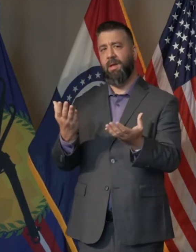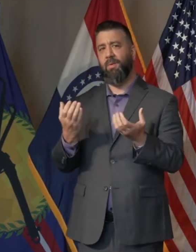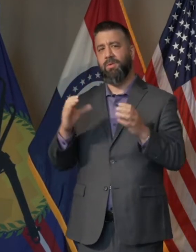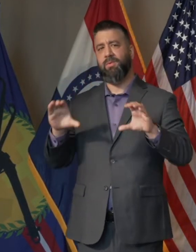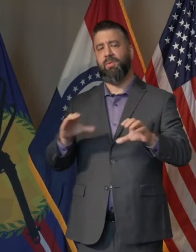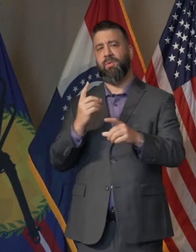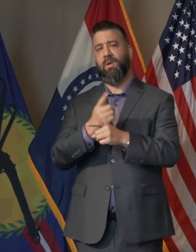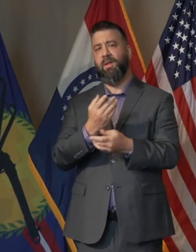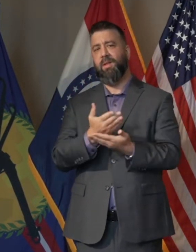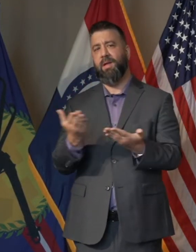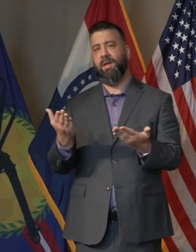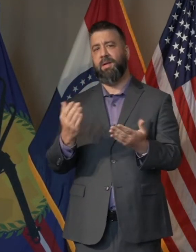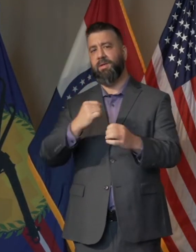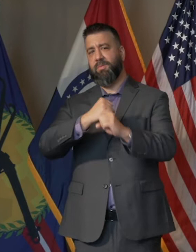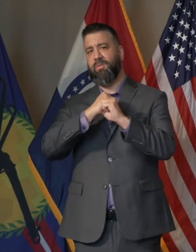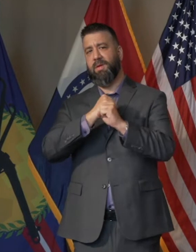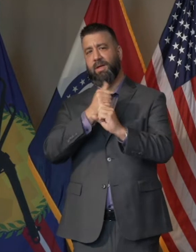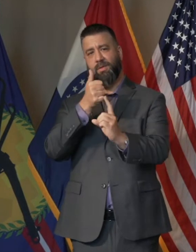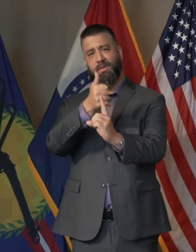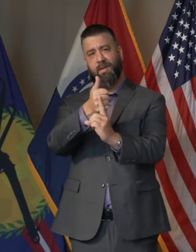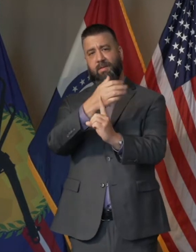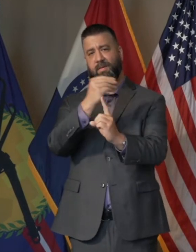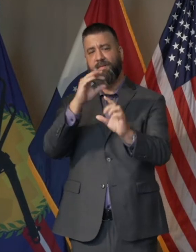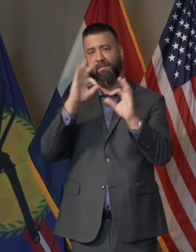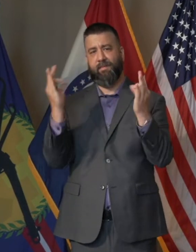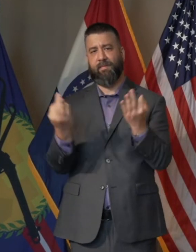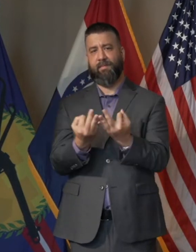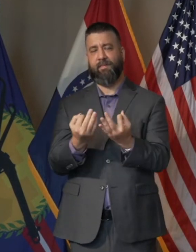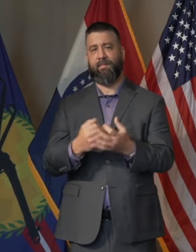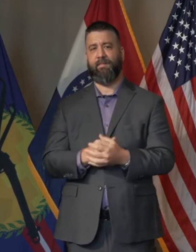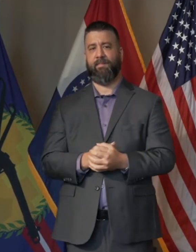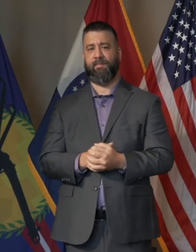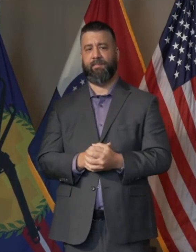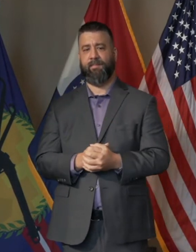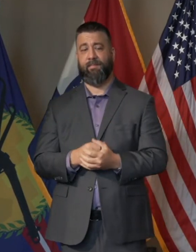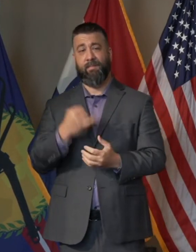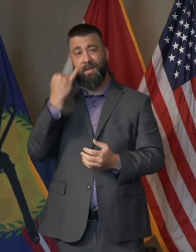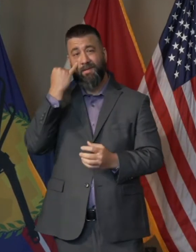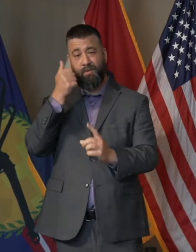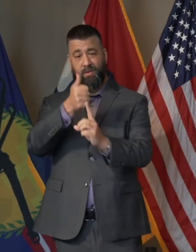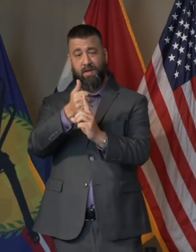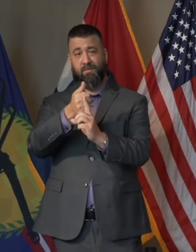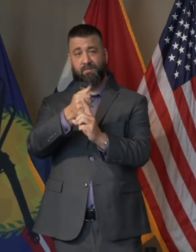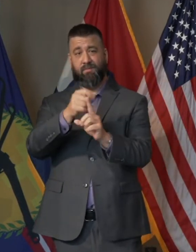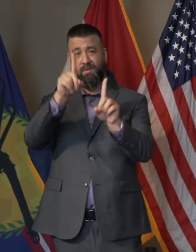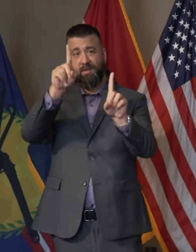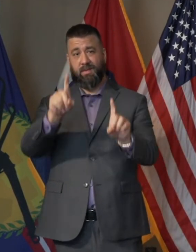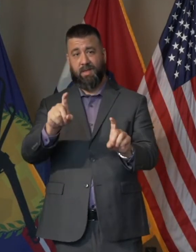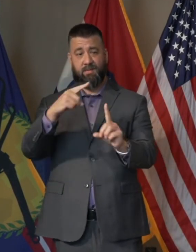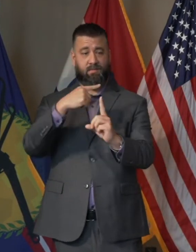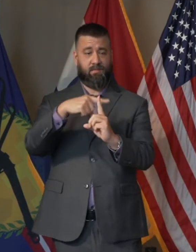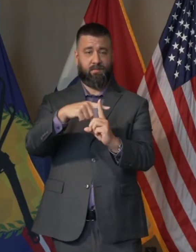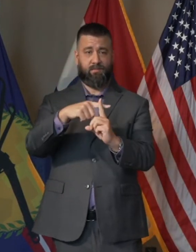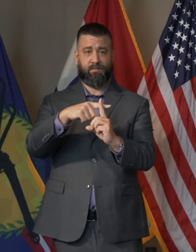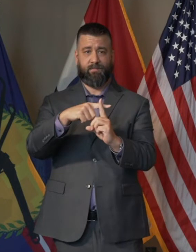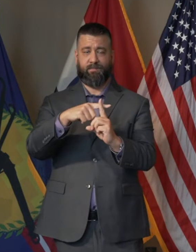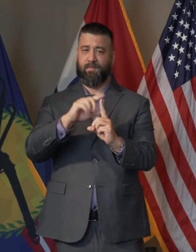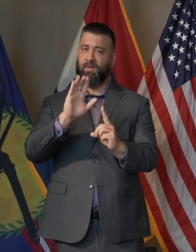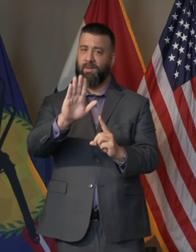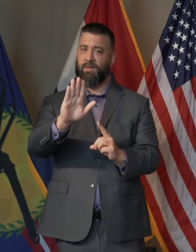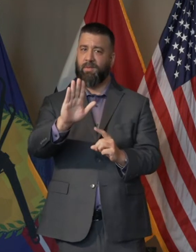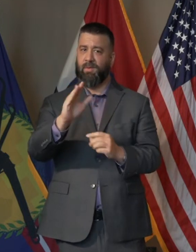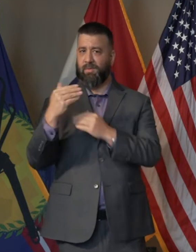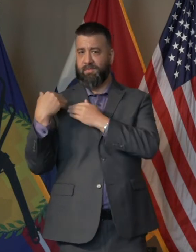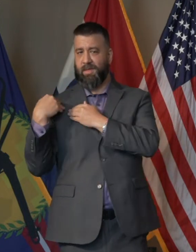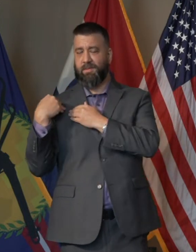do the right thing and to protect yourself and your family. And if you've tested positive for the virus, it's up to you to do the right